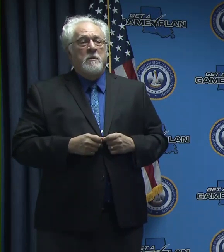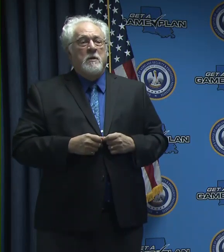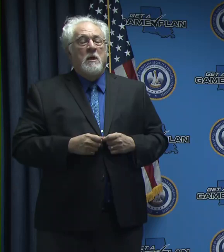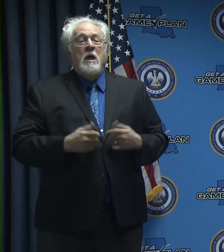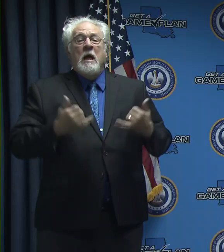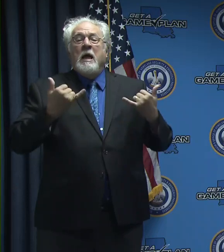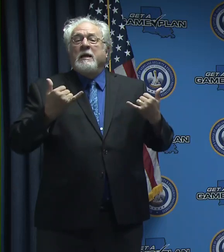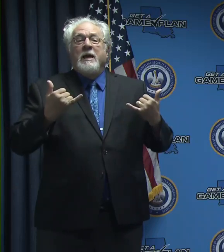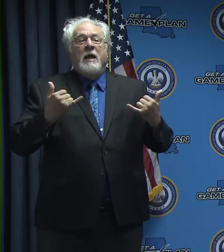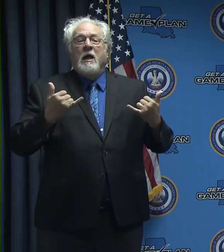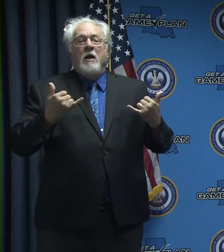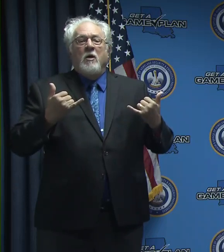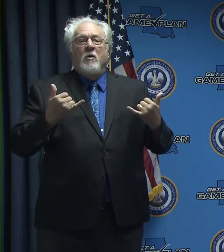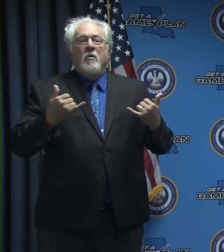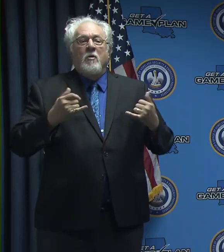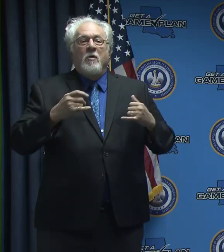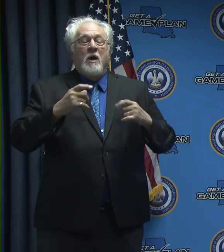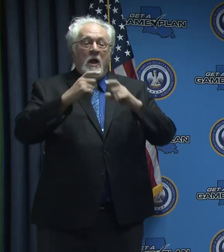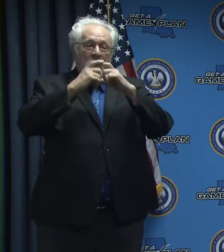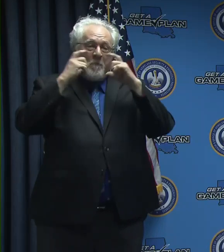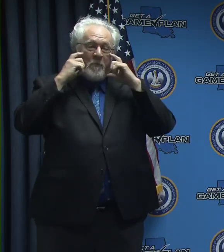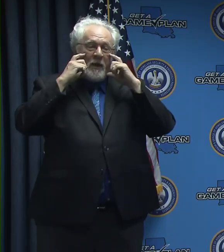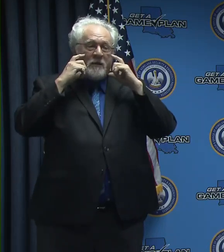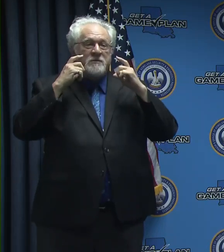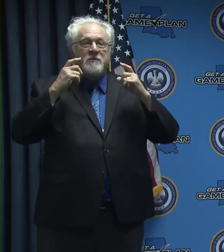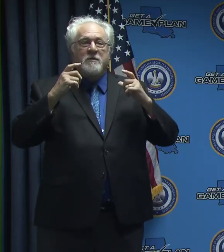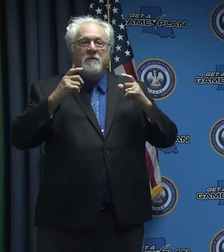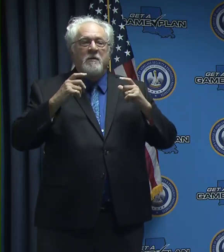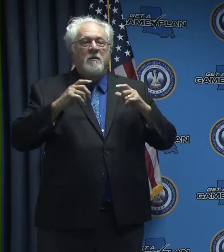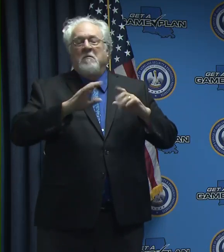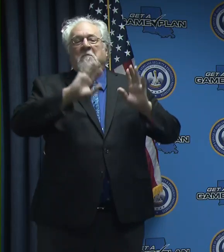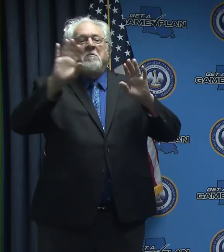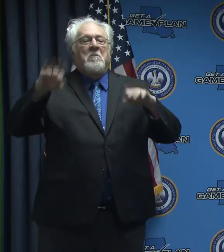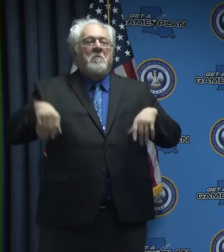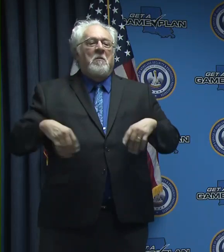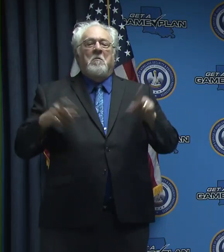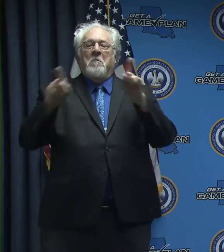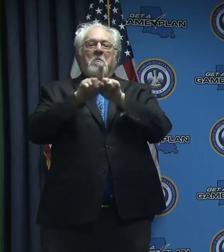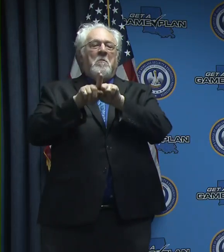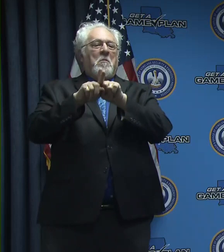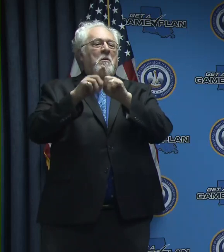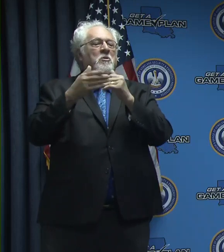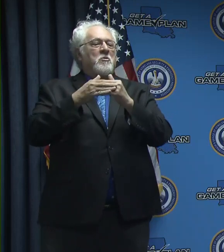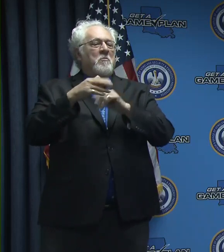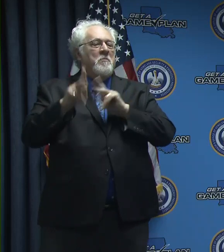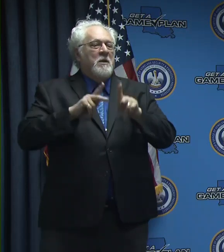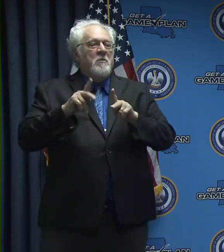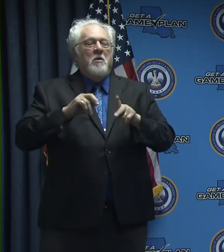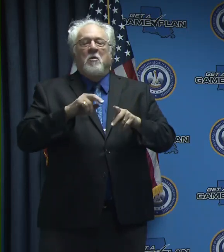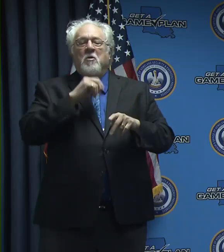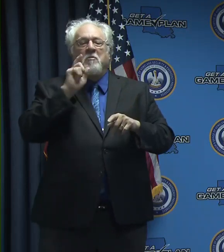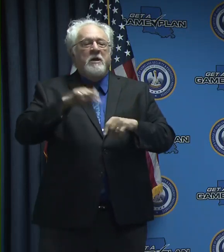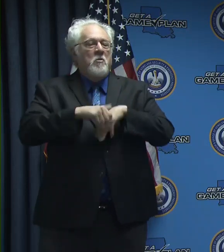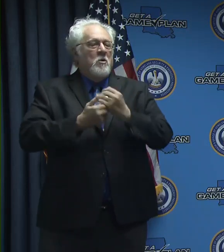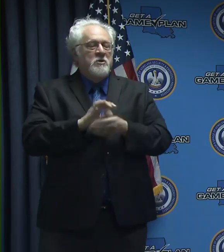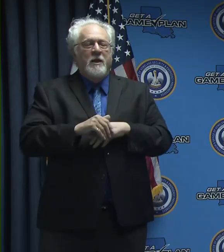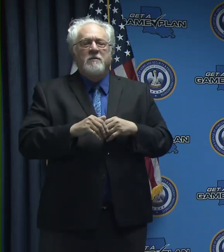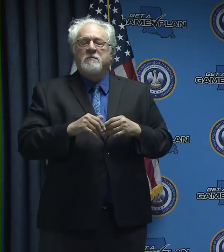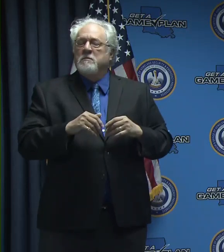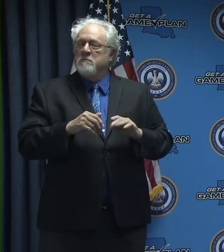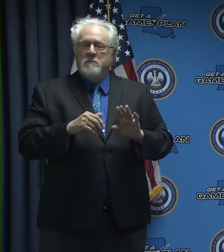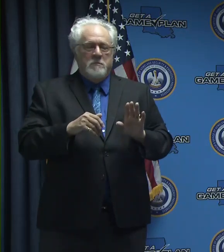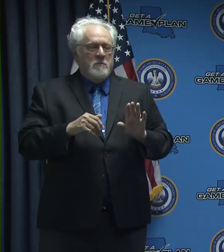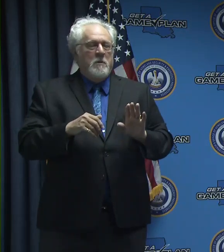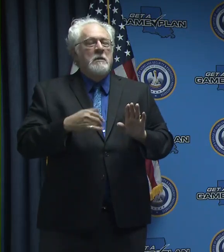Now, please don't think that the mask means that you don't have to follow the social distancing guidelines or the hygiene, because you do. This is just